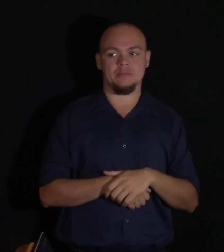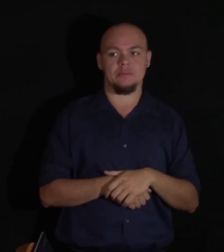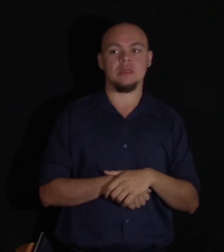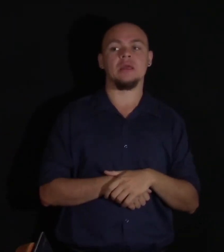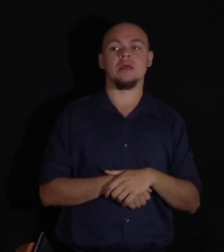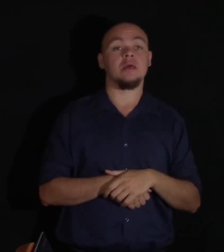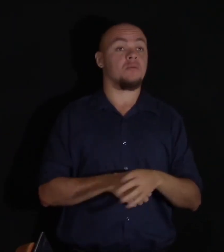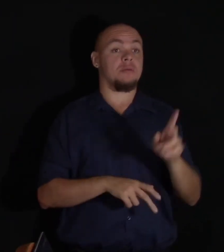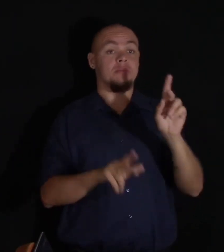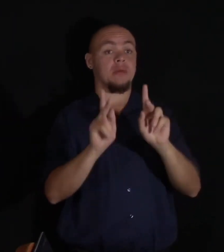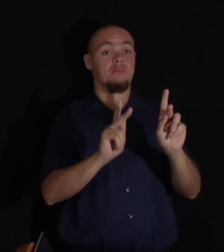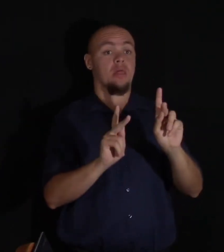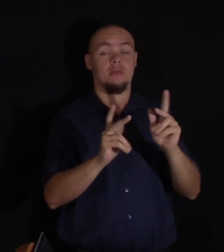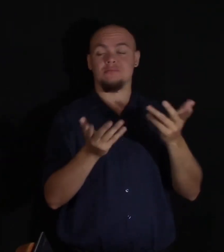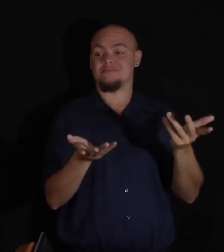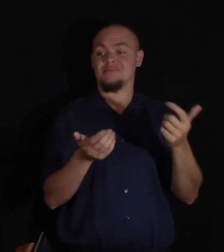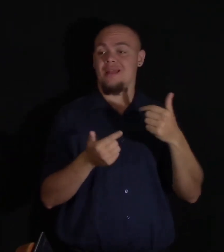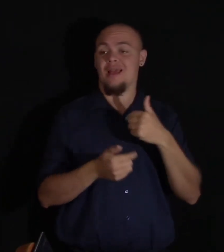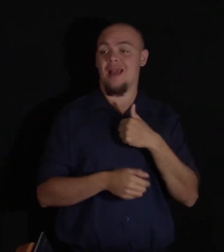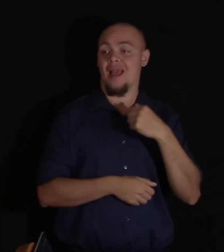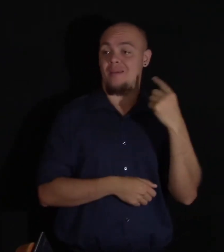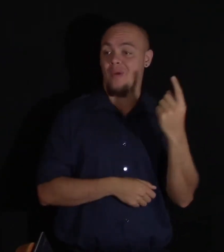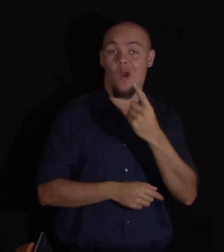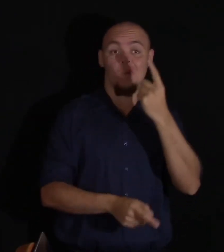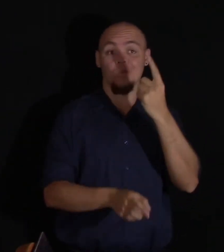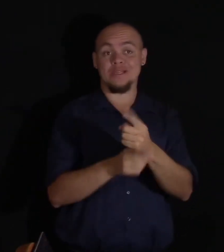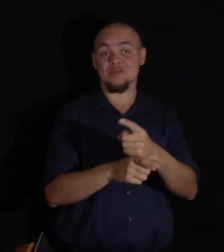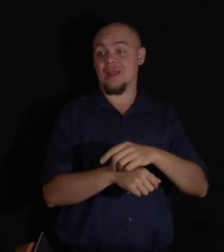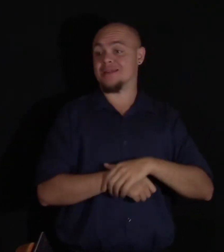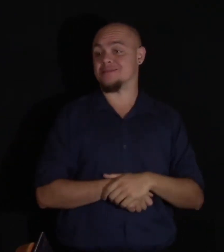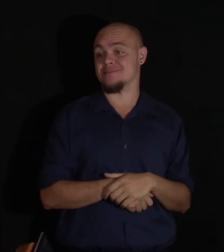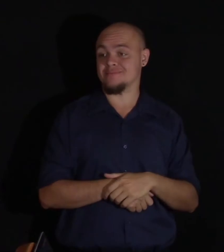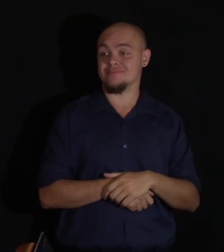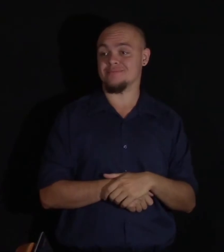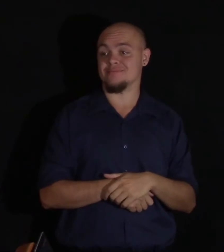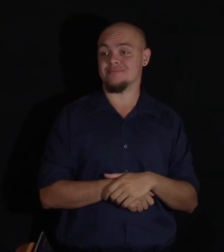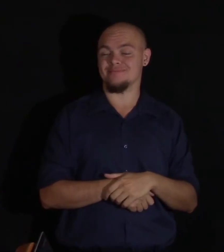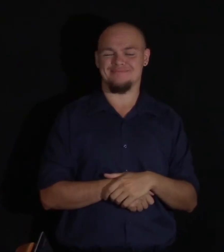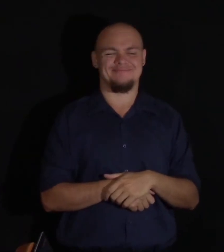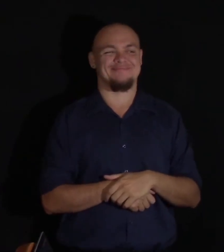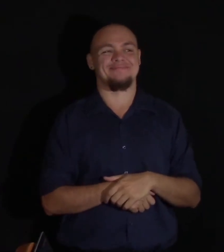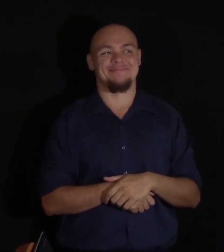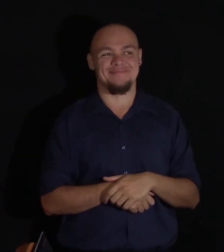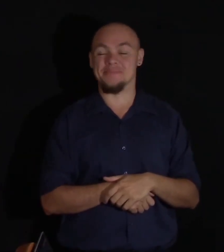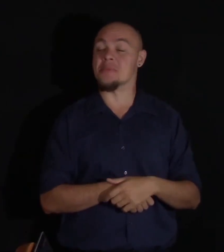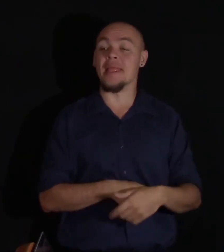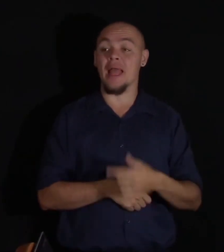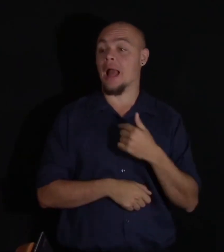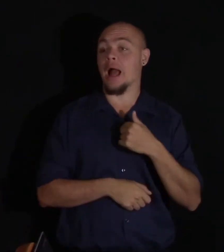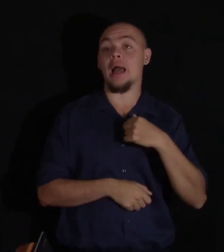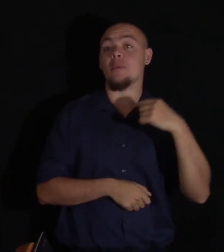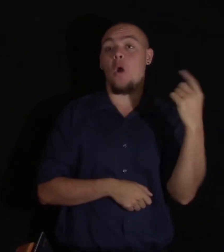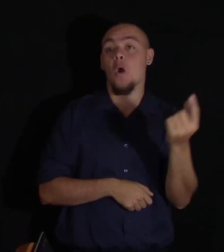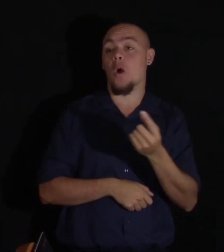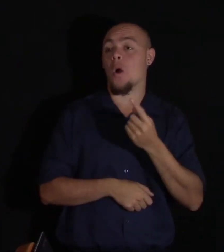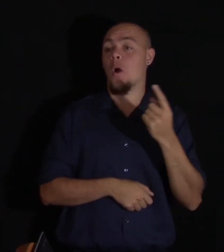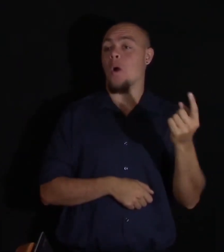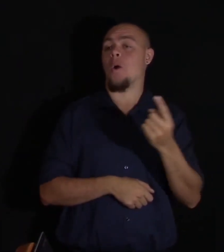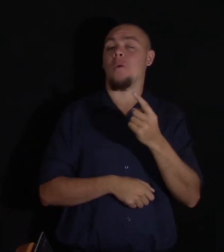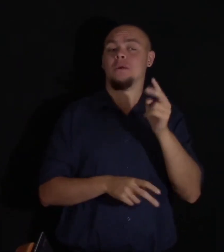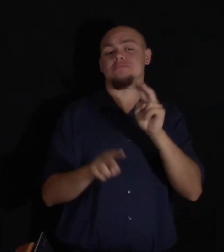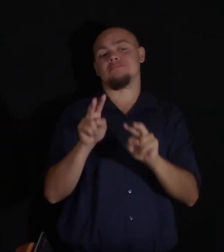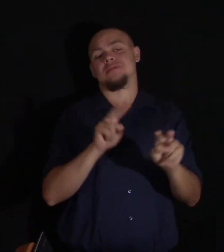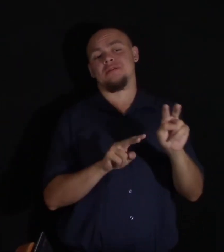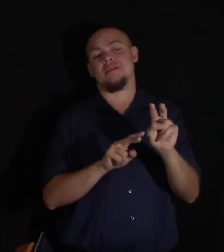it comes to people, I am always right. No, really. I always observe that